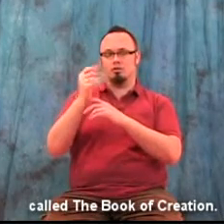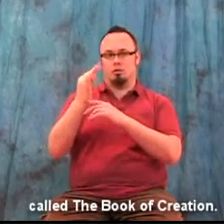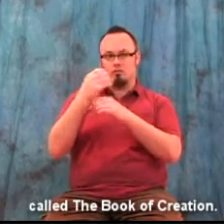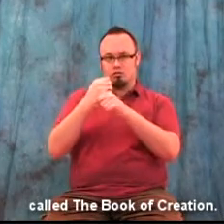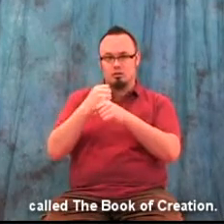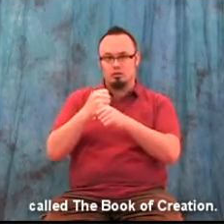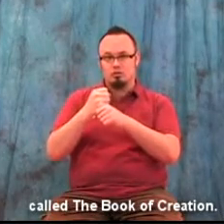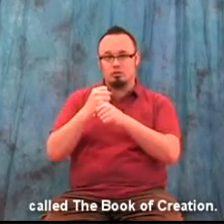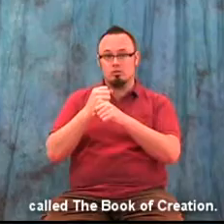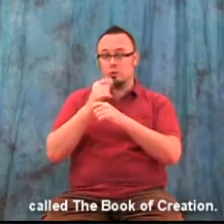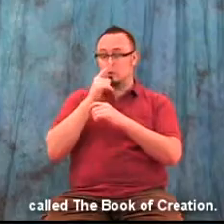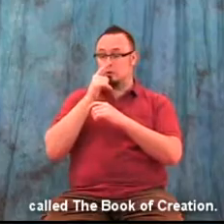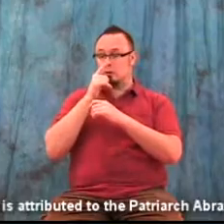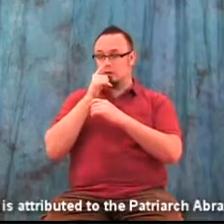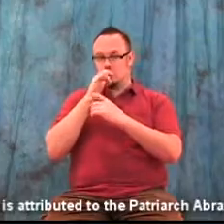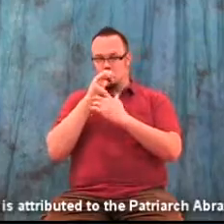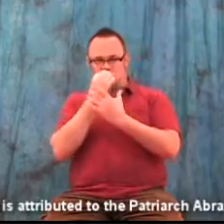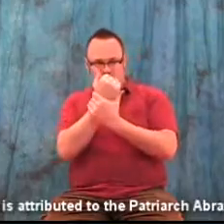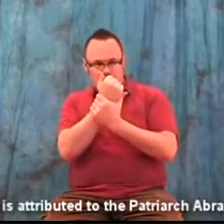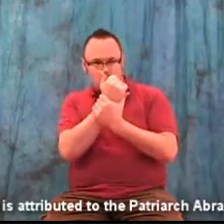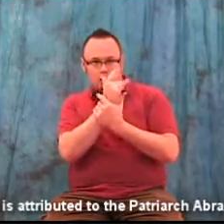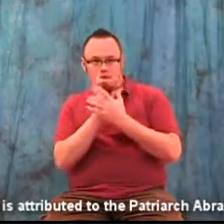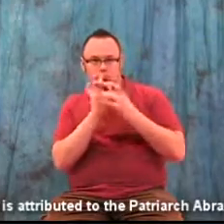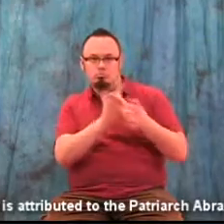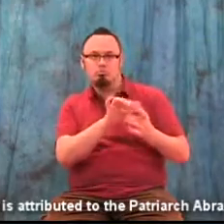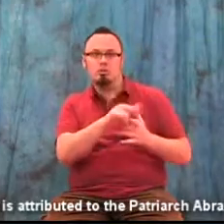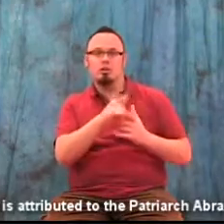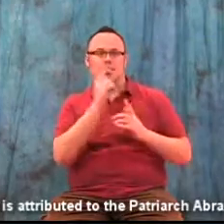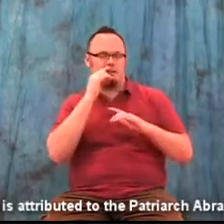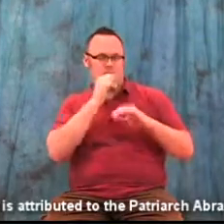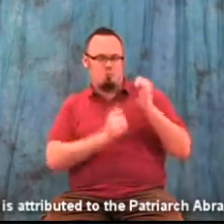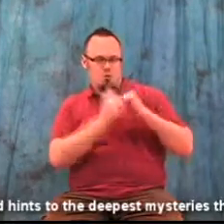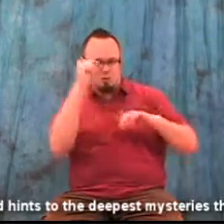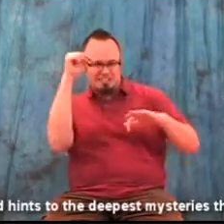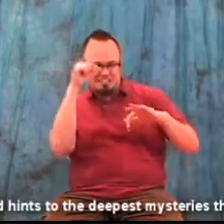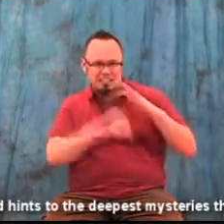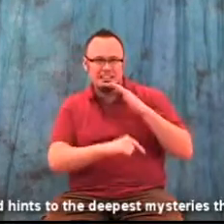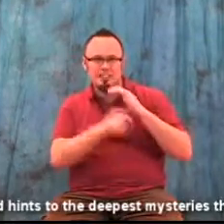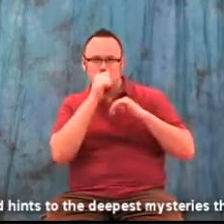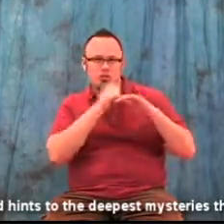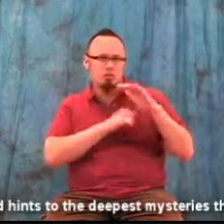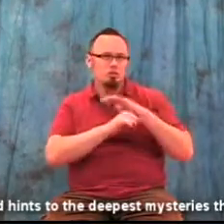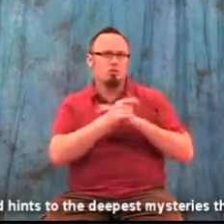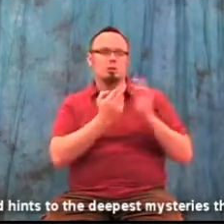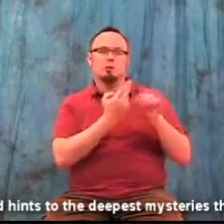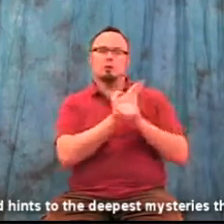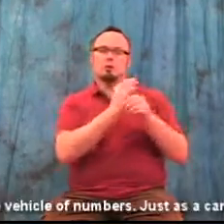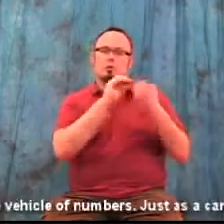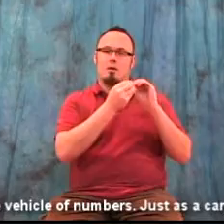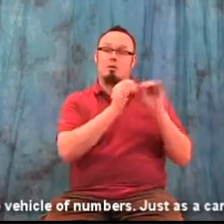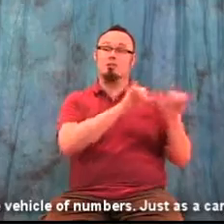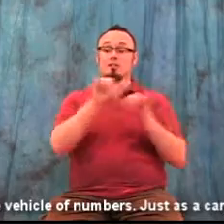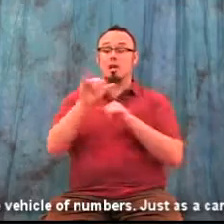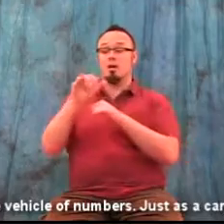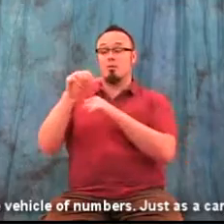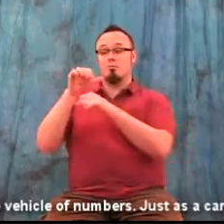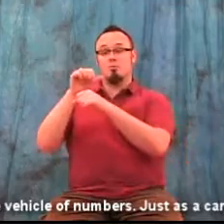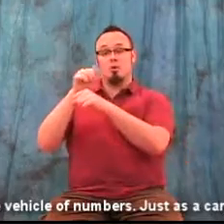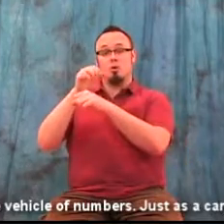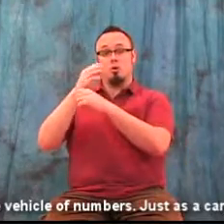Abraham and hints to the deepest mysteries through the vehicle of numbers, just as a carpenter may have a saw